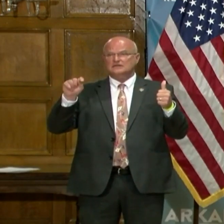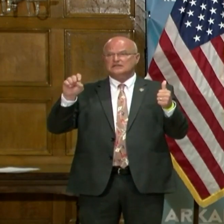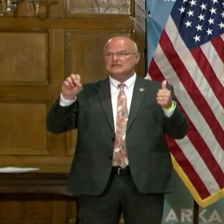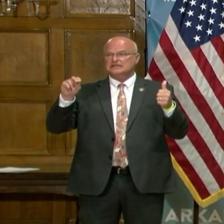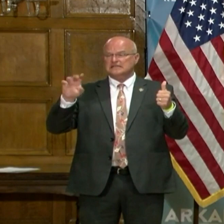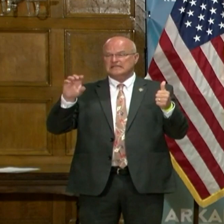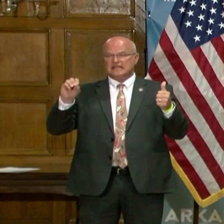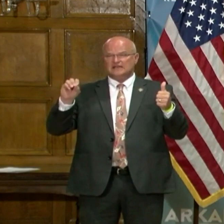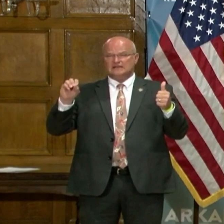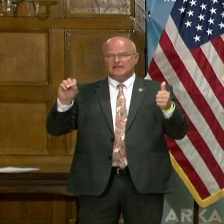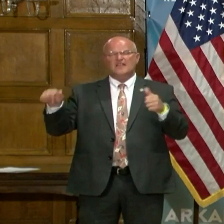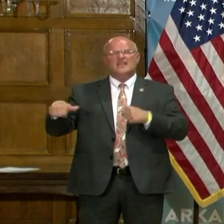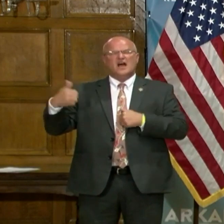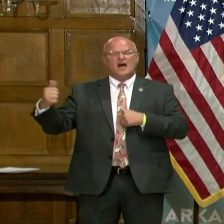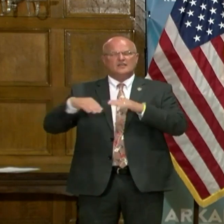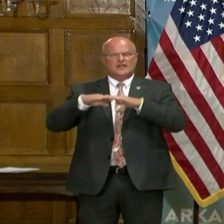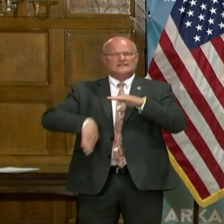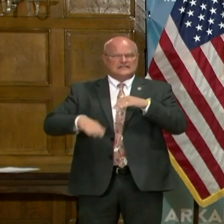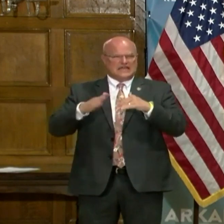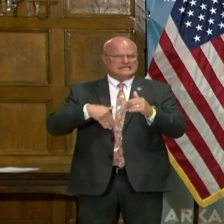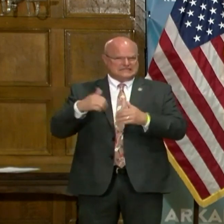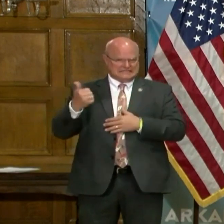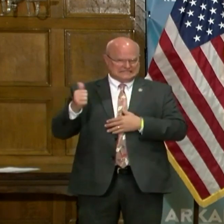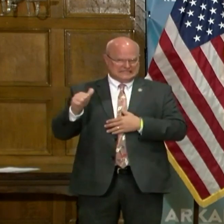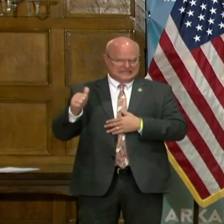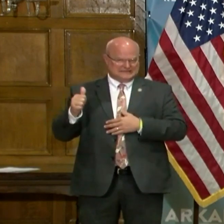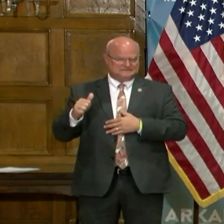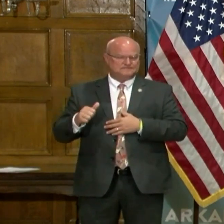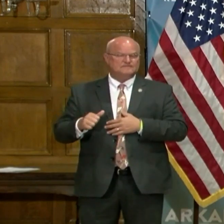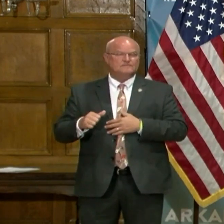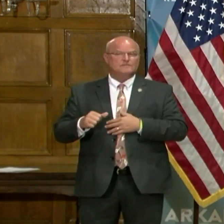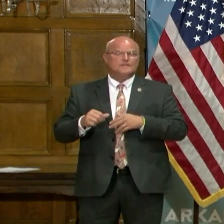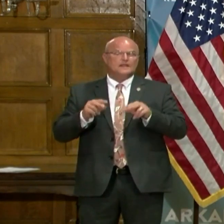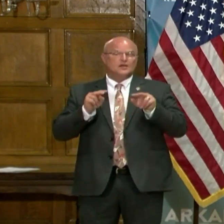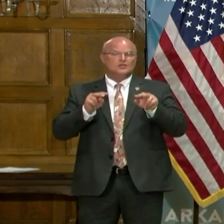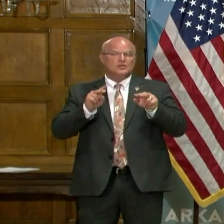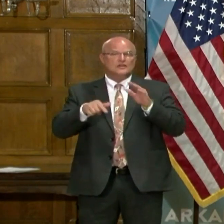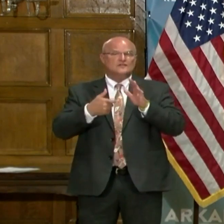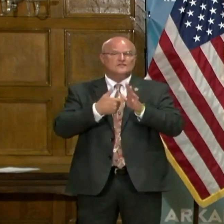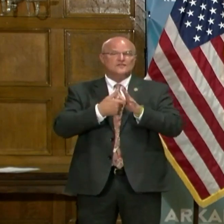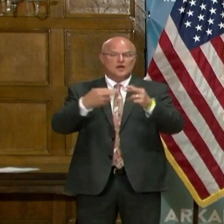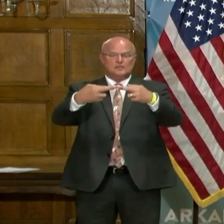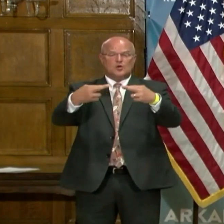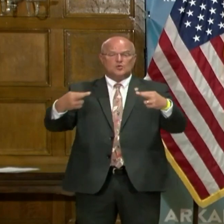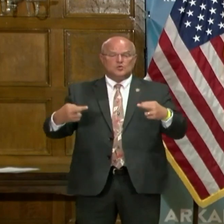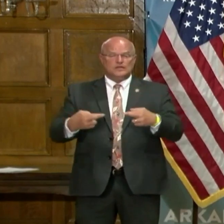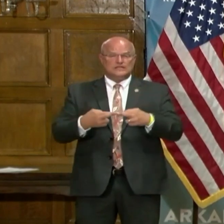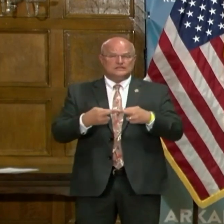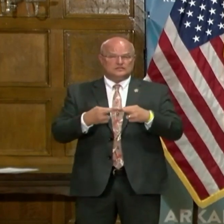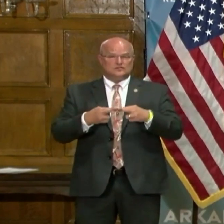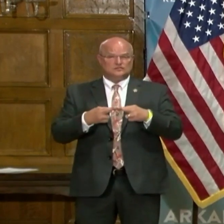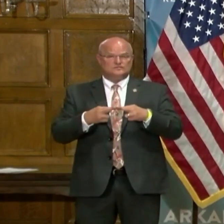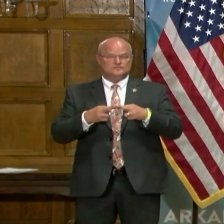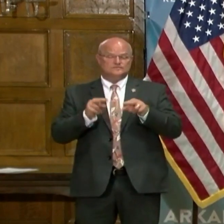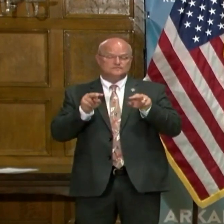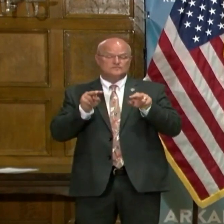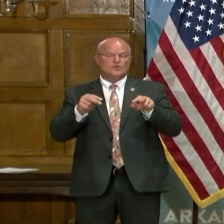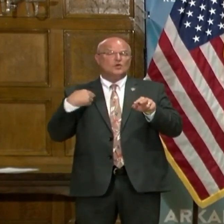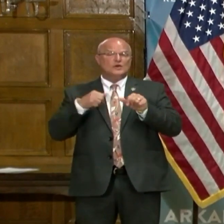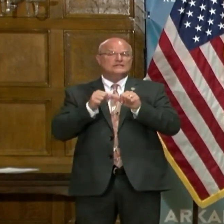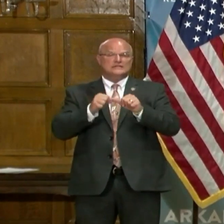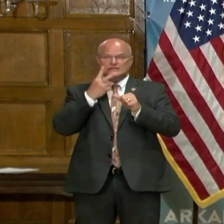the other counties are fewer than 10 cases. Looking at this from a regional perspective,